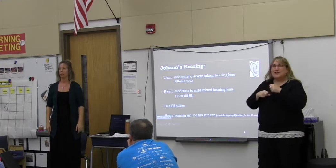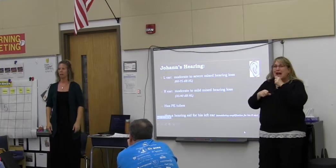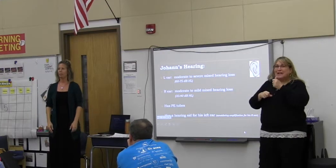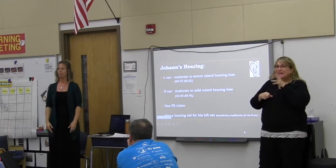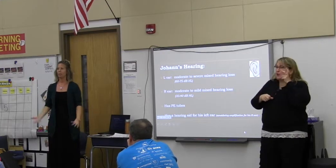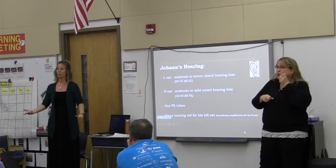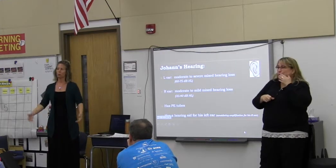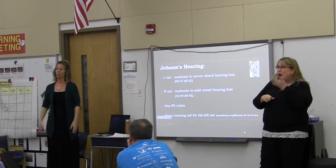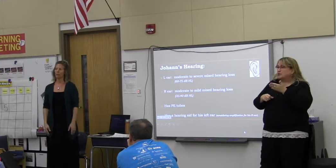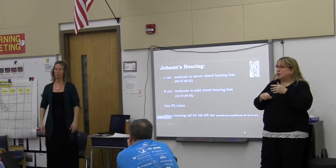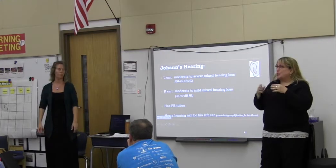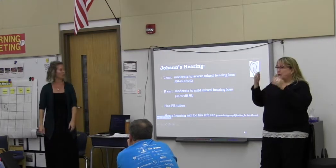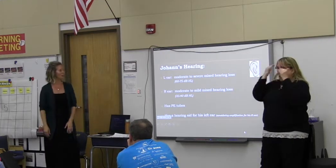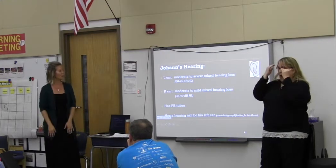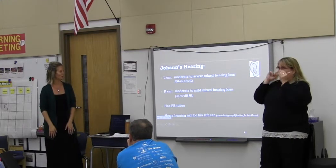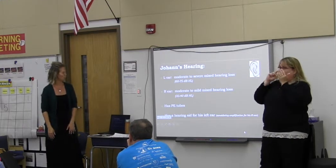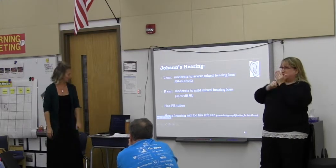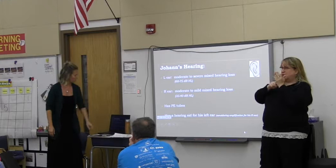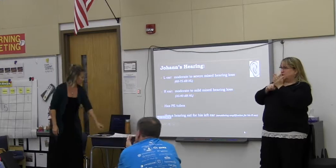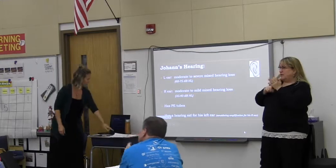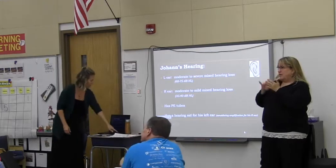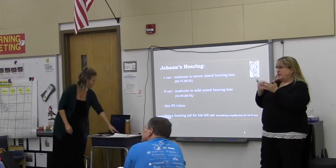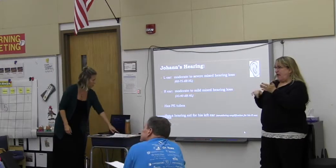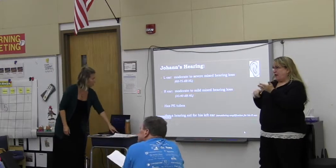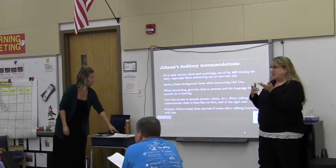well. So they have tubes in their ears.